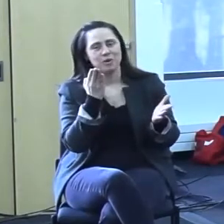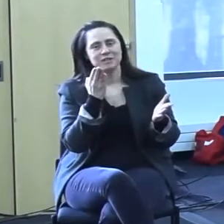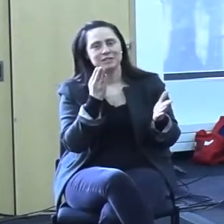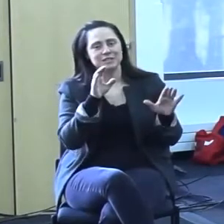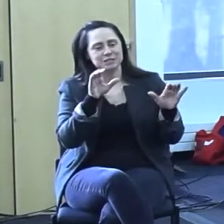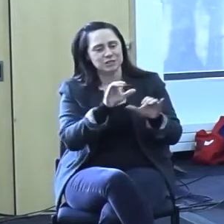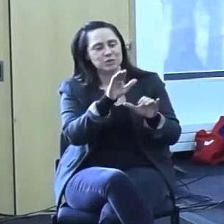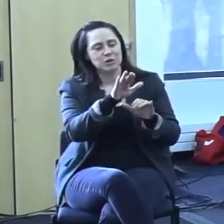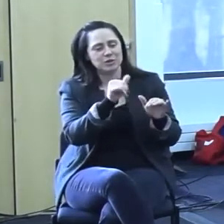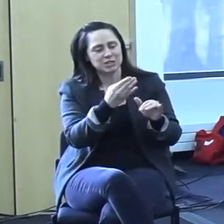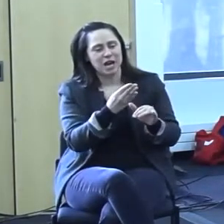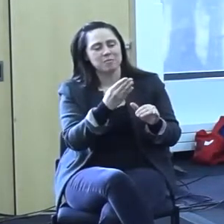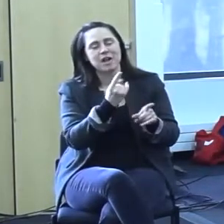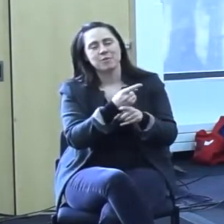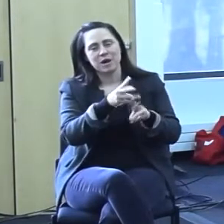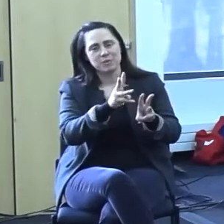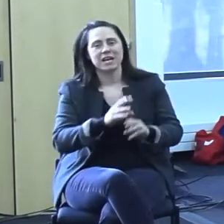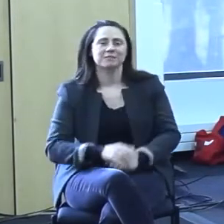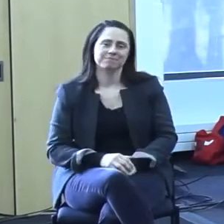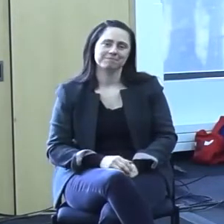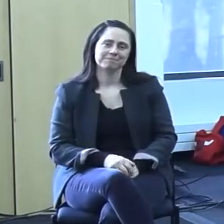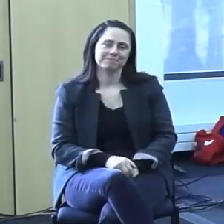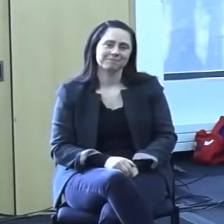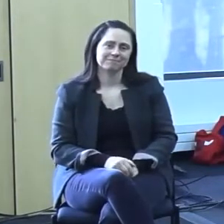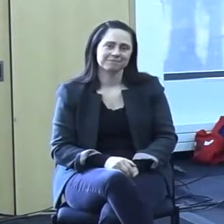job in a right way.